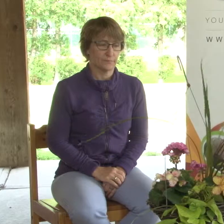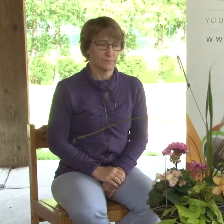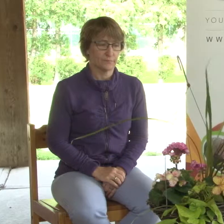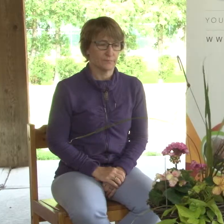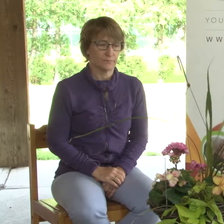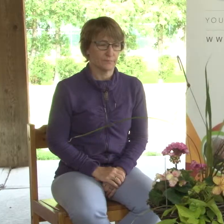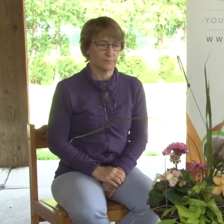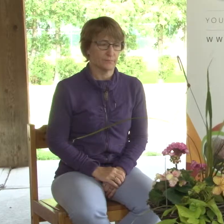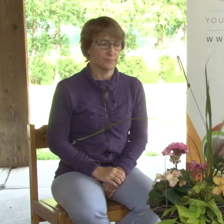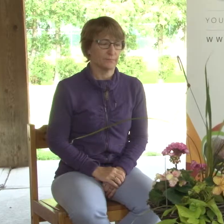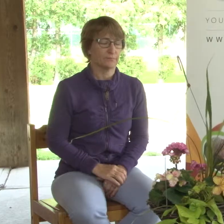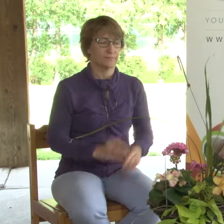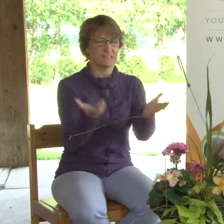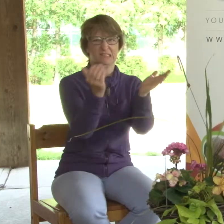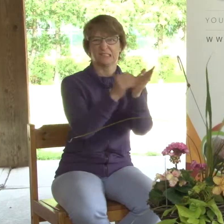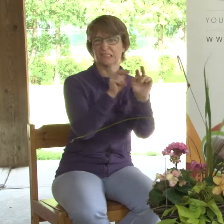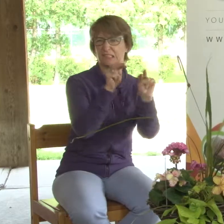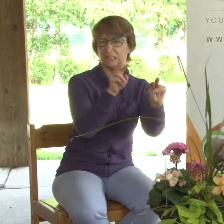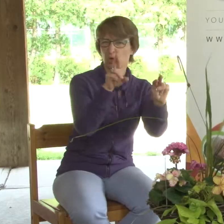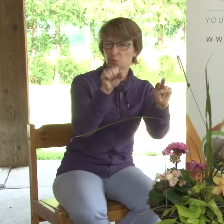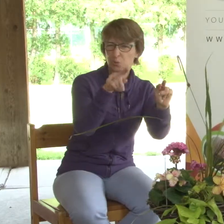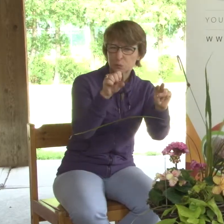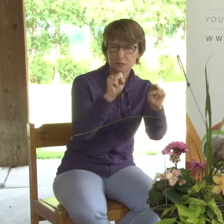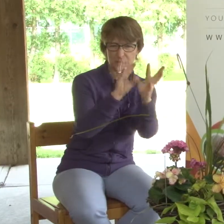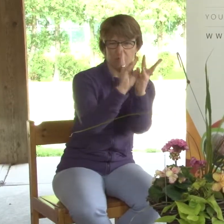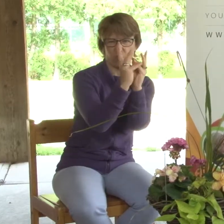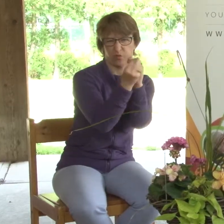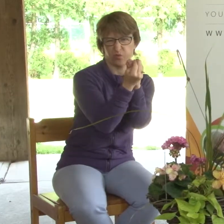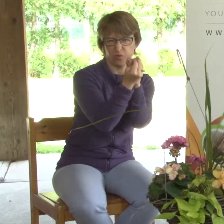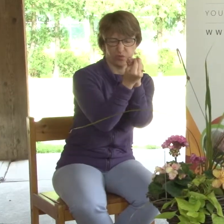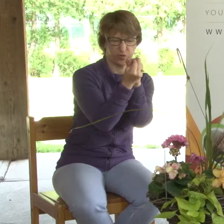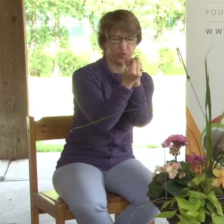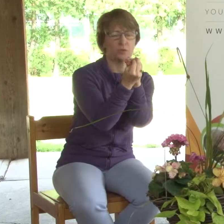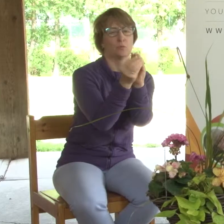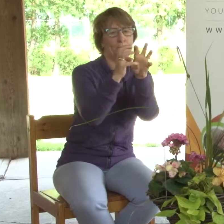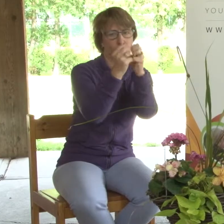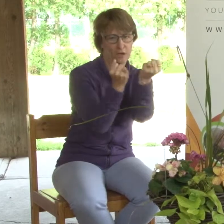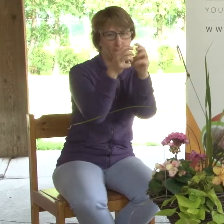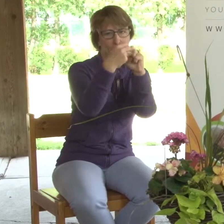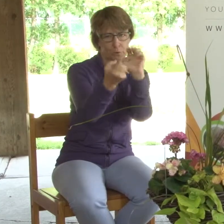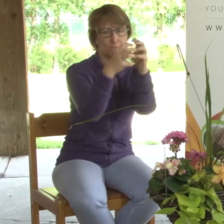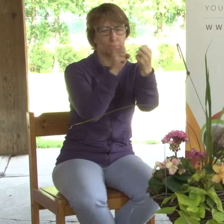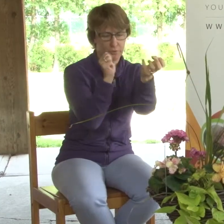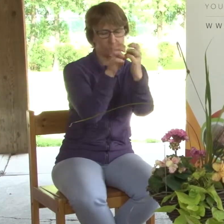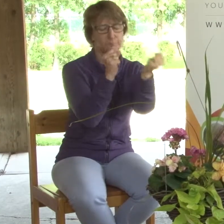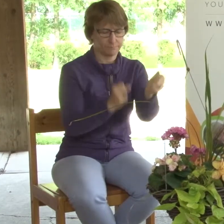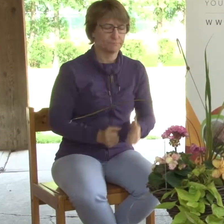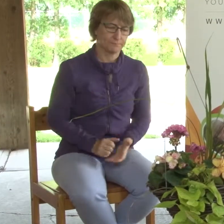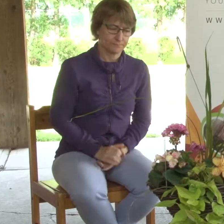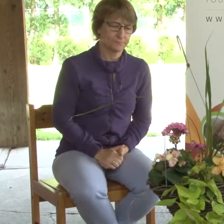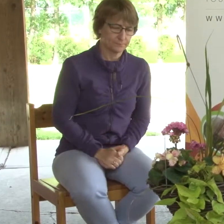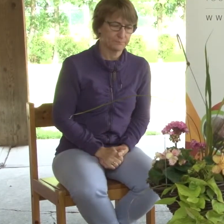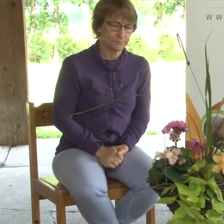Ooh, and once again, we have the balling root around it. So once again, I'm going to break that